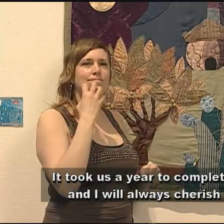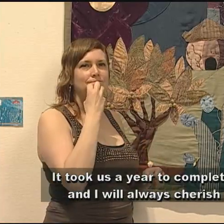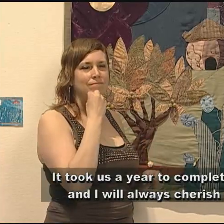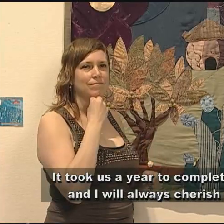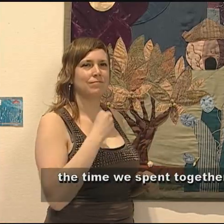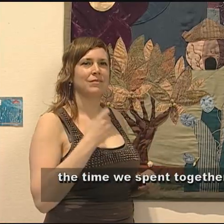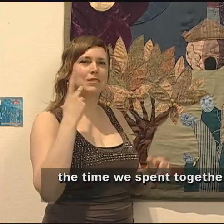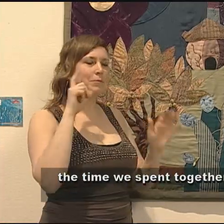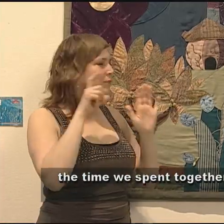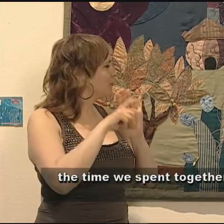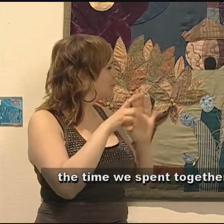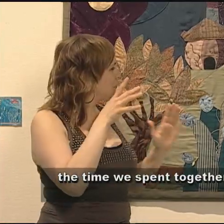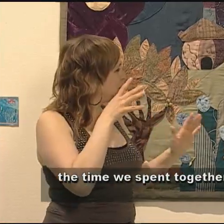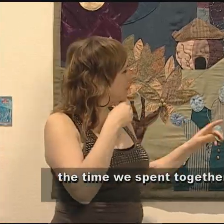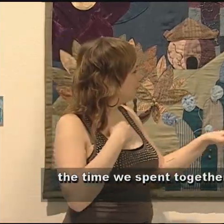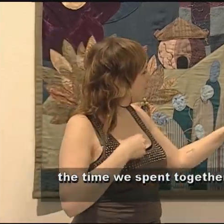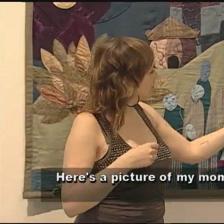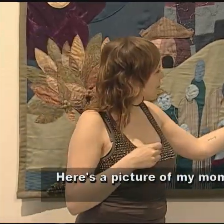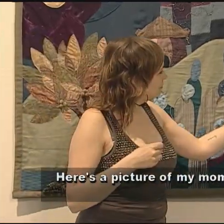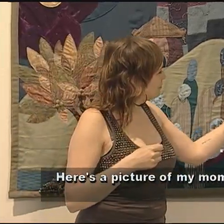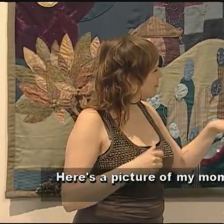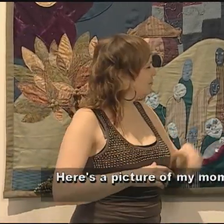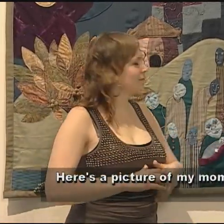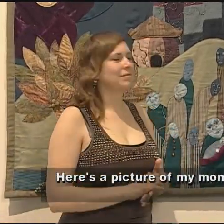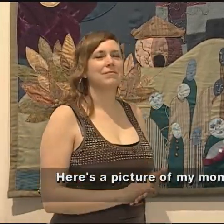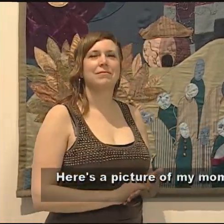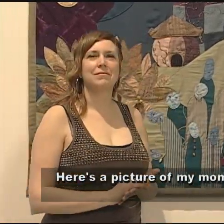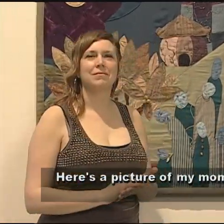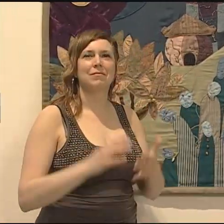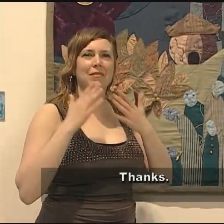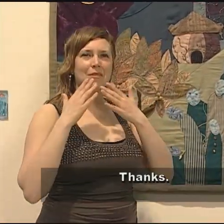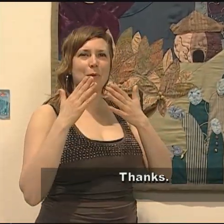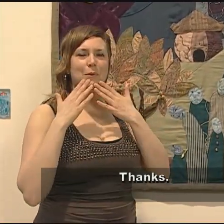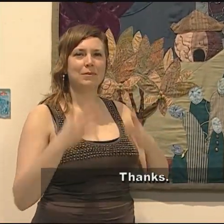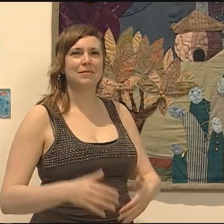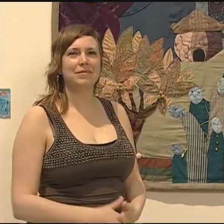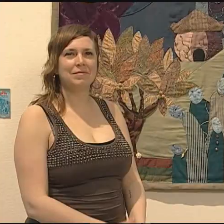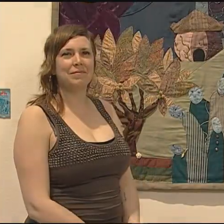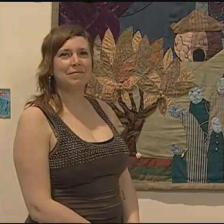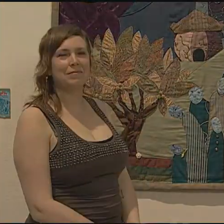complete, and I will always cherish the time we spent together. Here's a picture of my mom. Thanks.